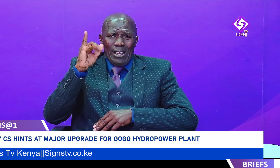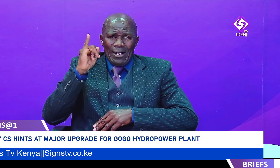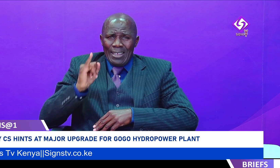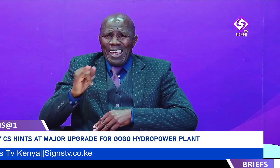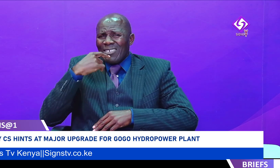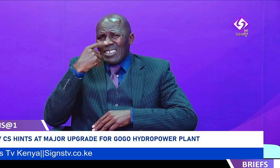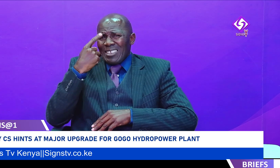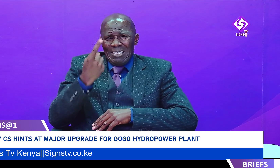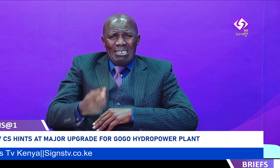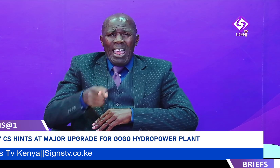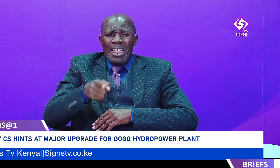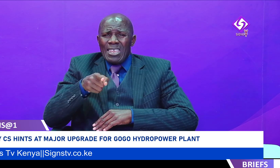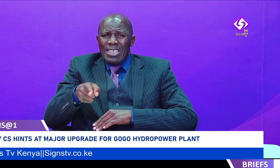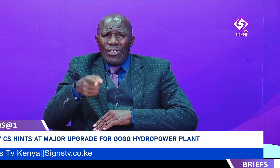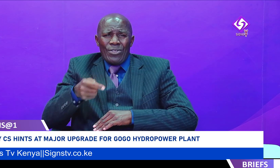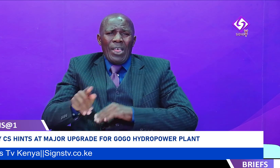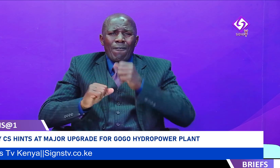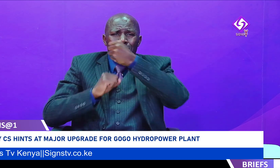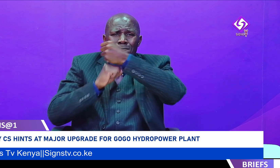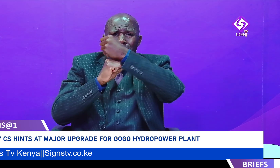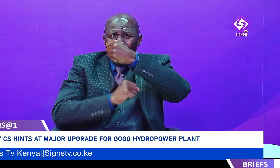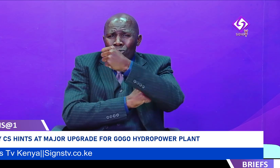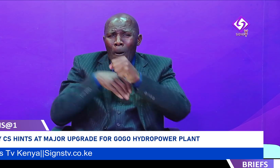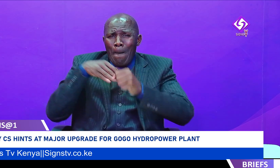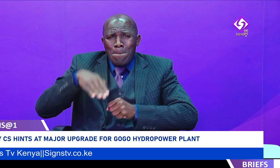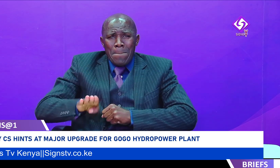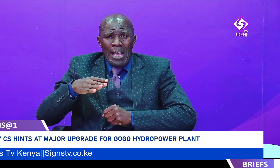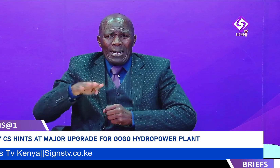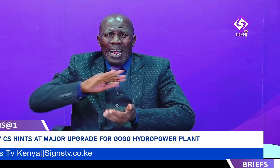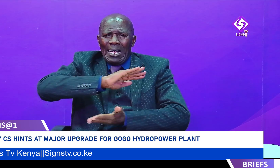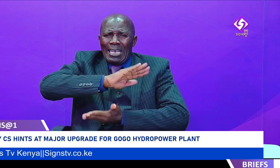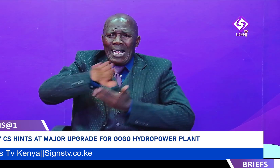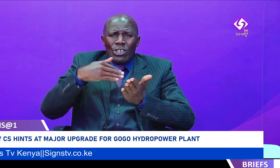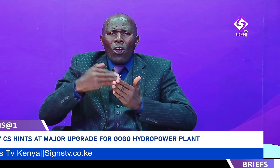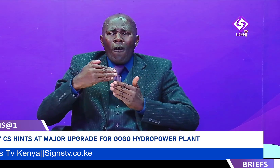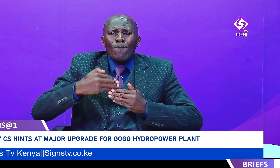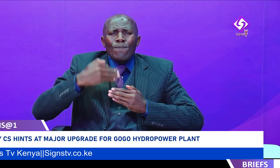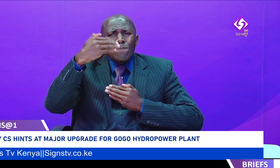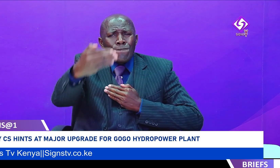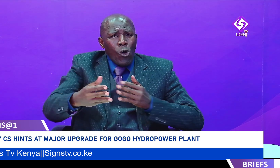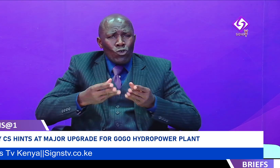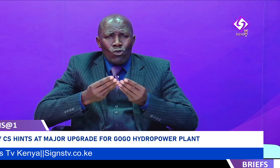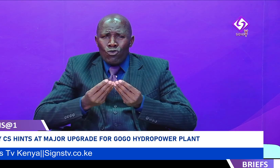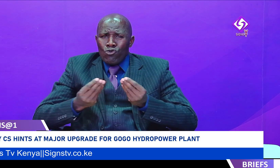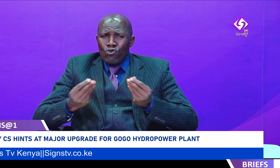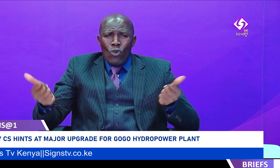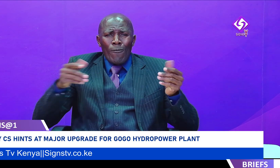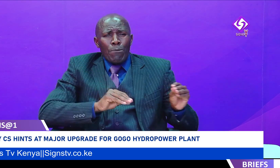Wandai stated that the modernization of the Uriri-based plant is a crucial step